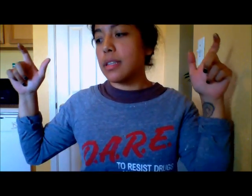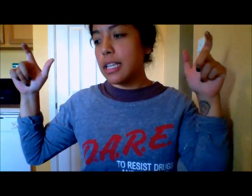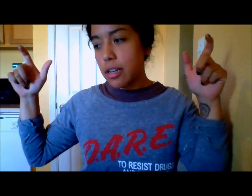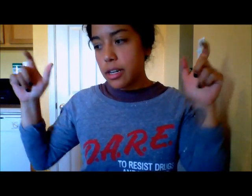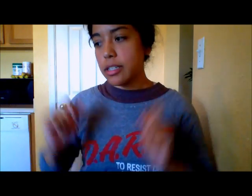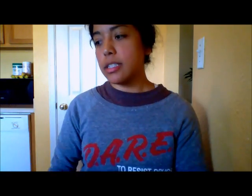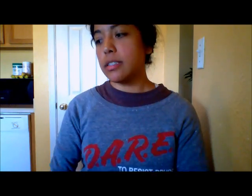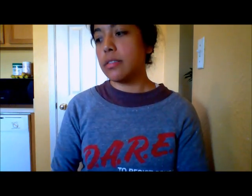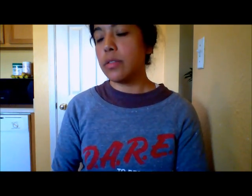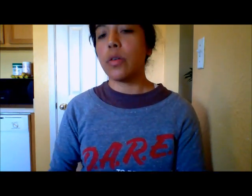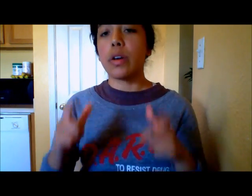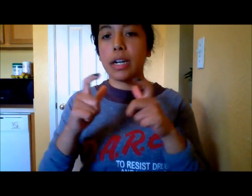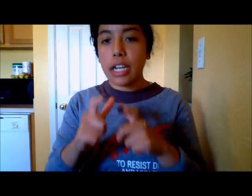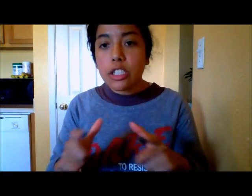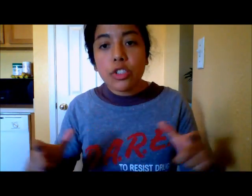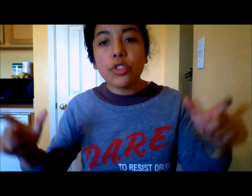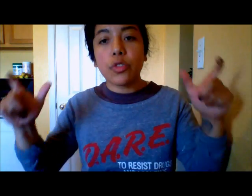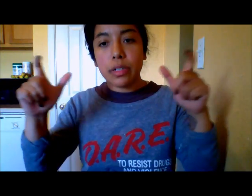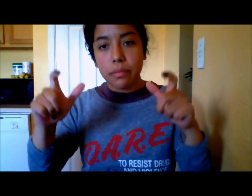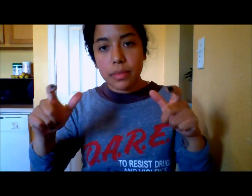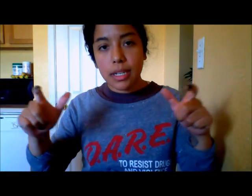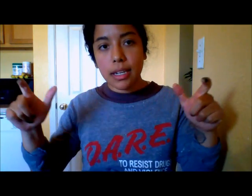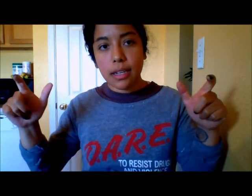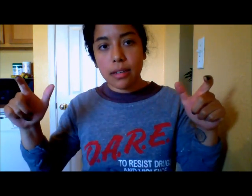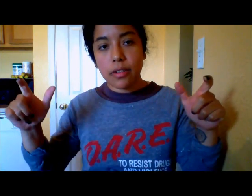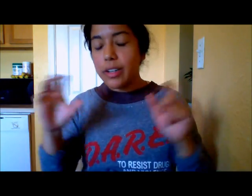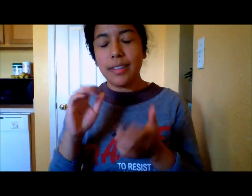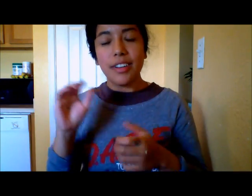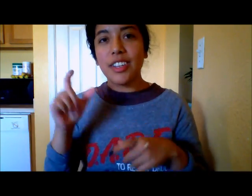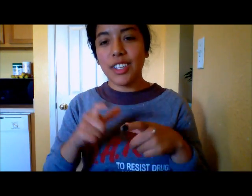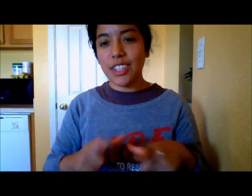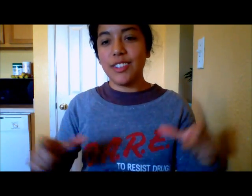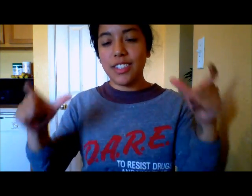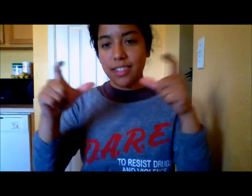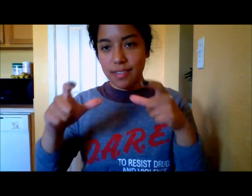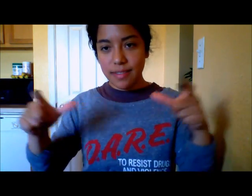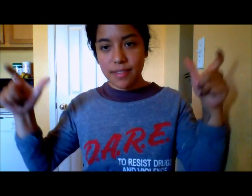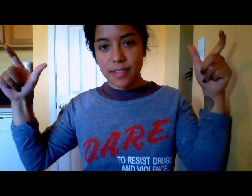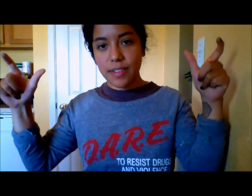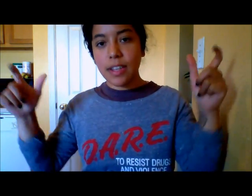Extremely large, or extremely, or huge.